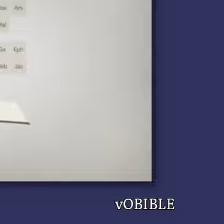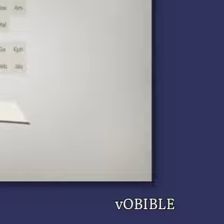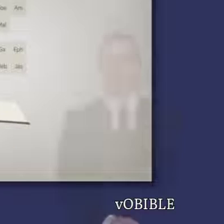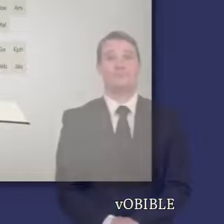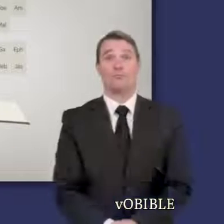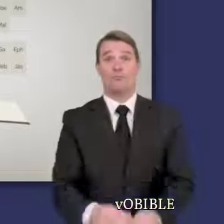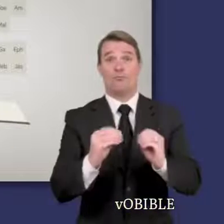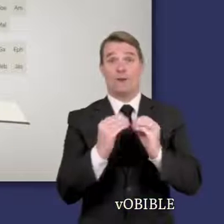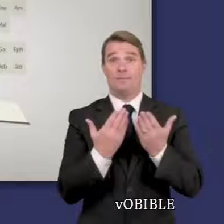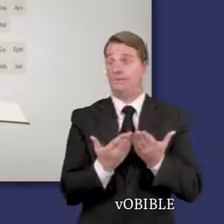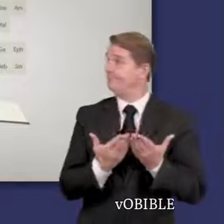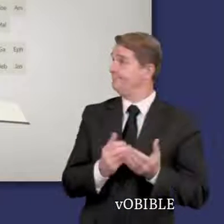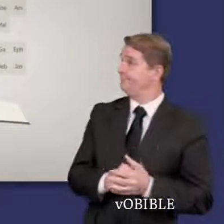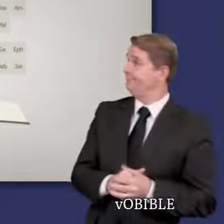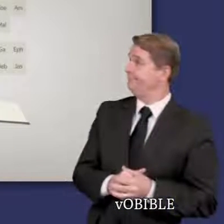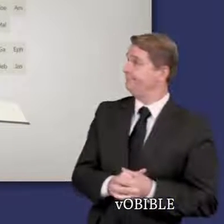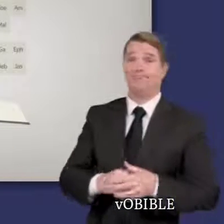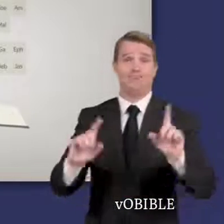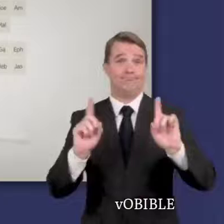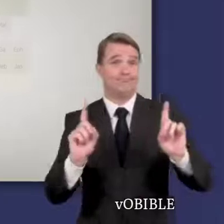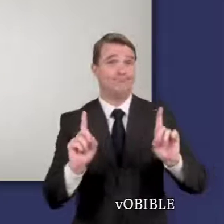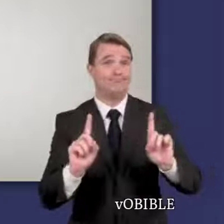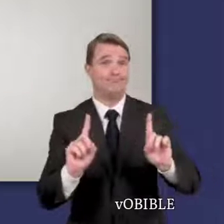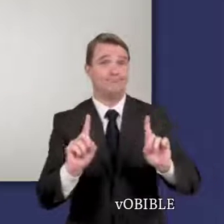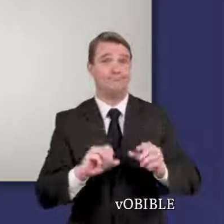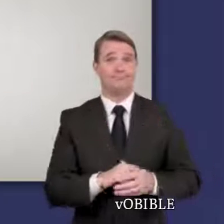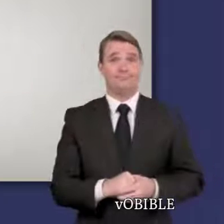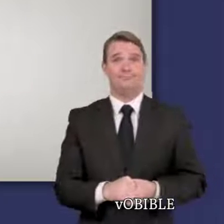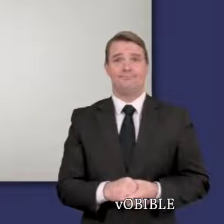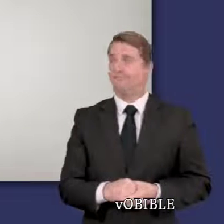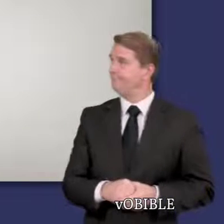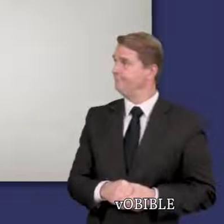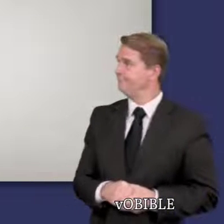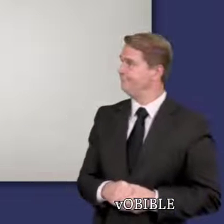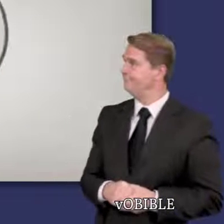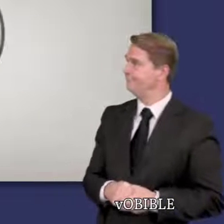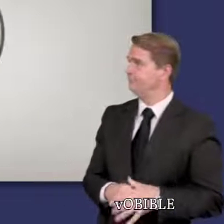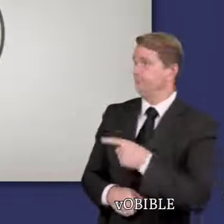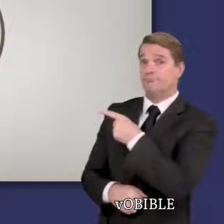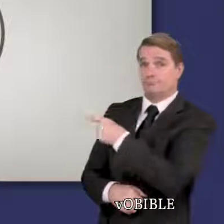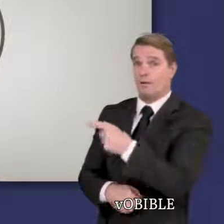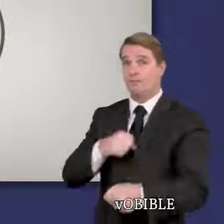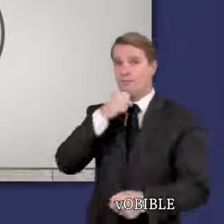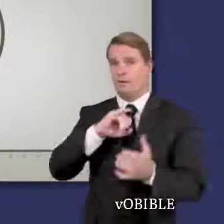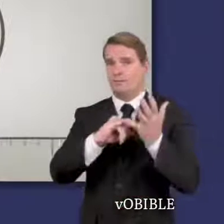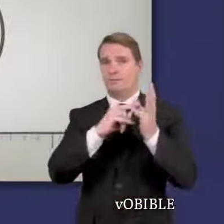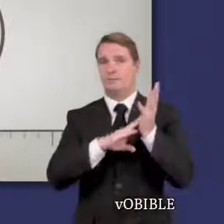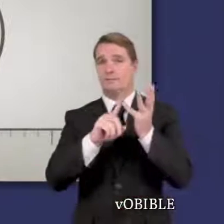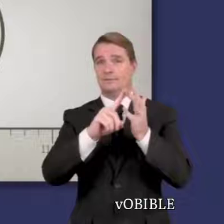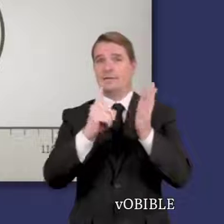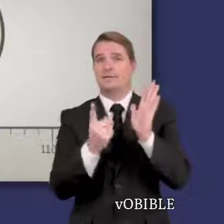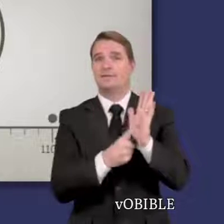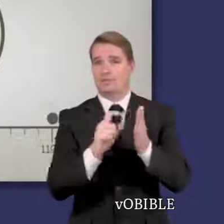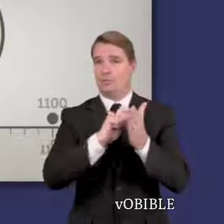An introduction to the book of Judges. The book of Judges was written by the prophet Samuel,